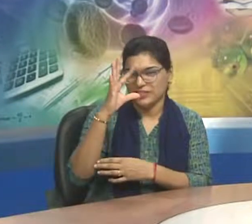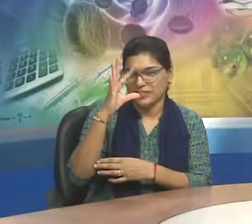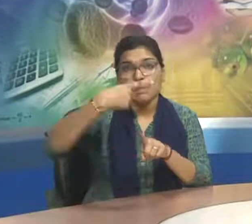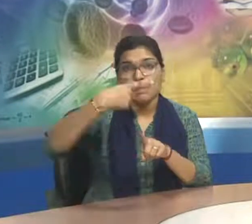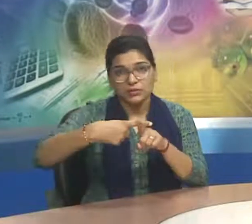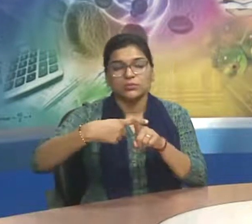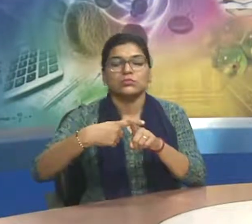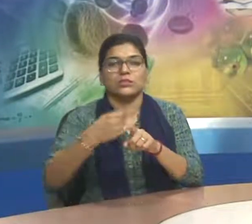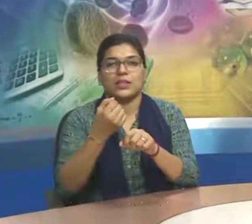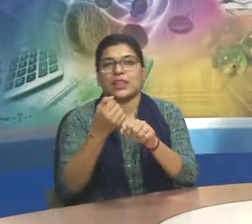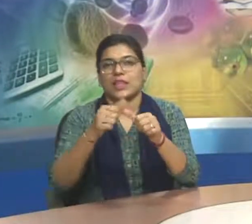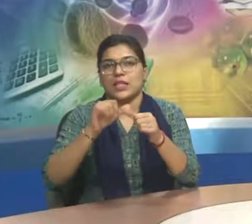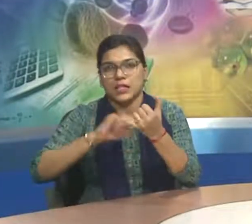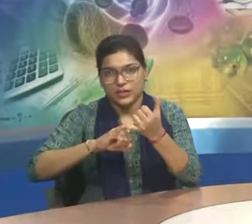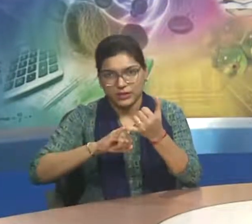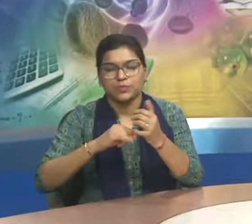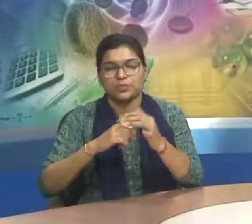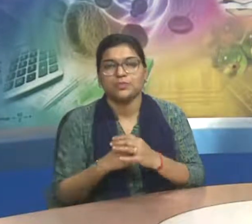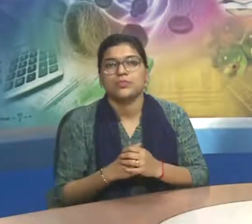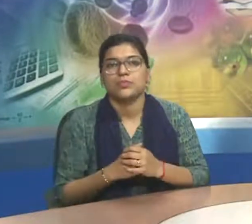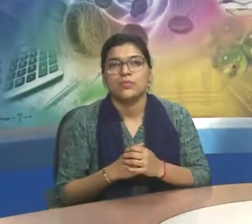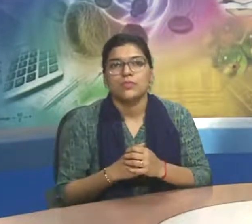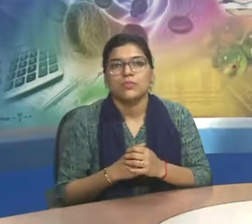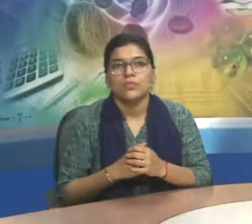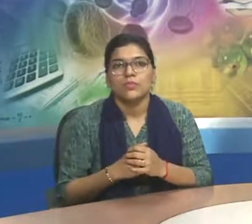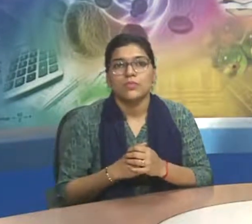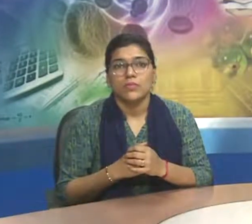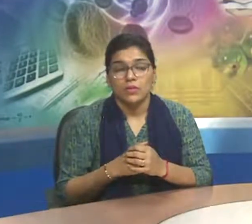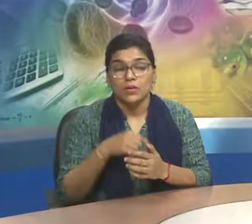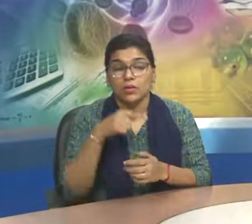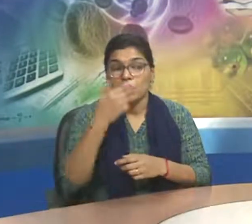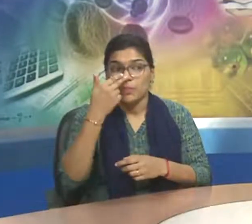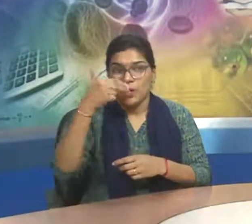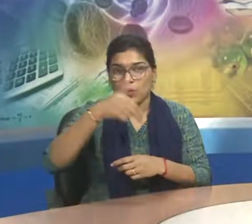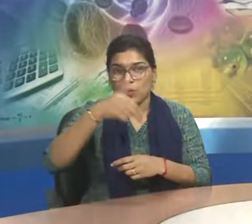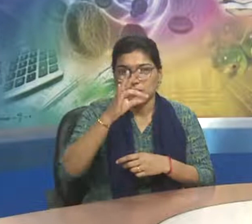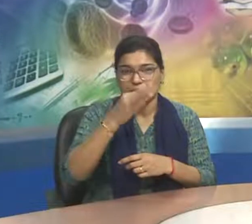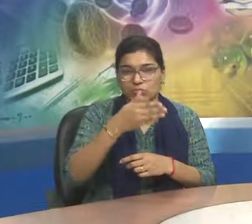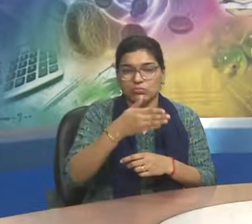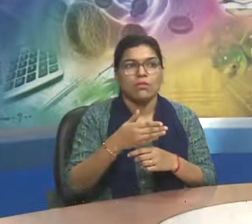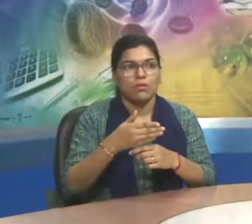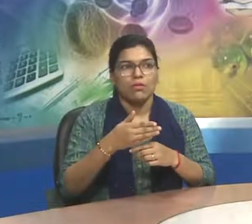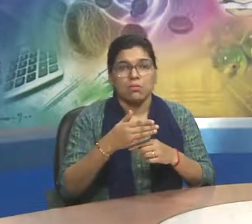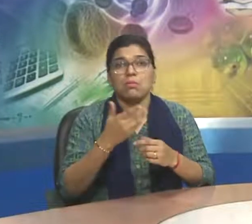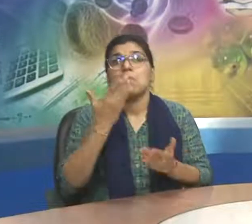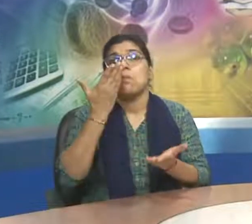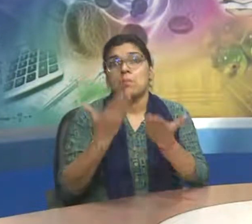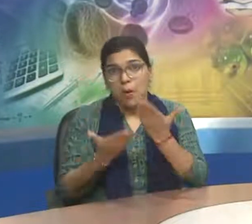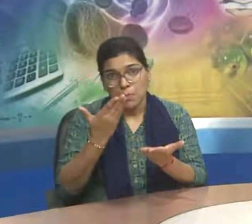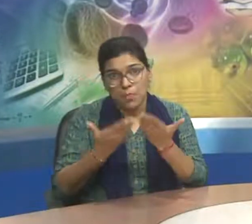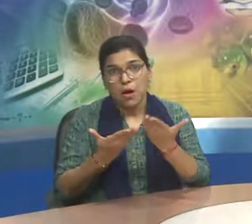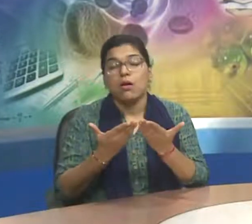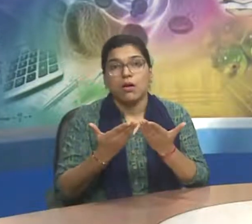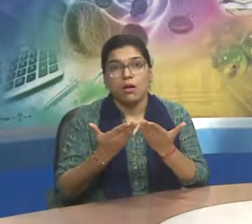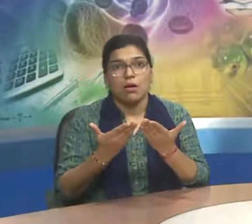Now this is another use of this energy, which is petroleum and natural